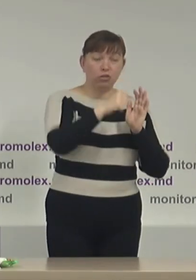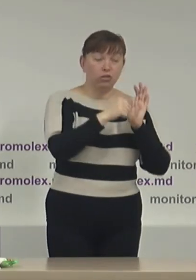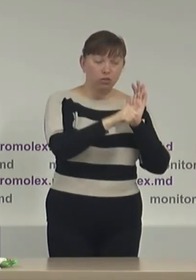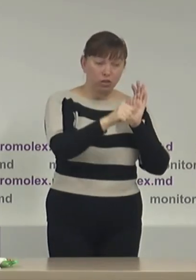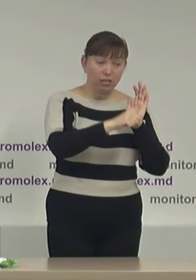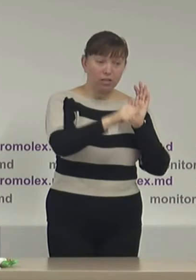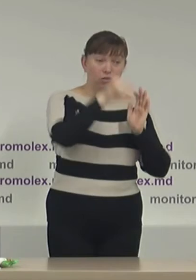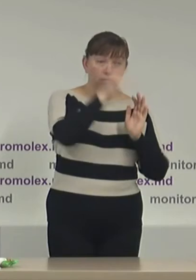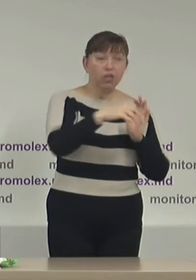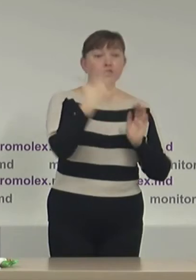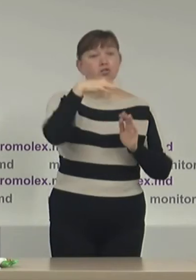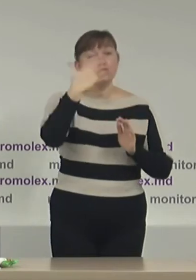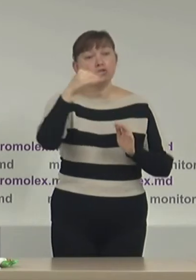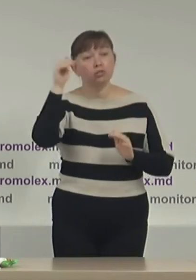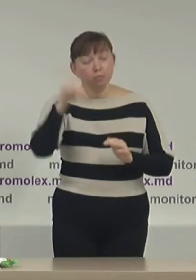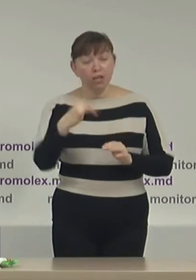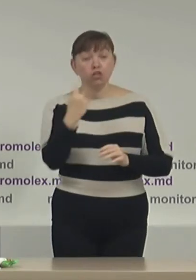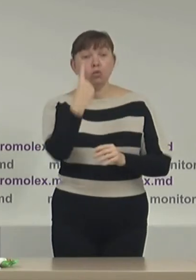65,000 and